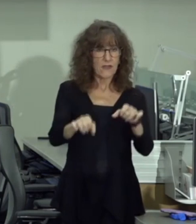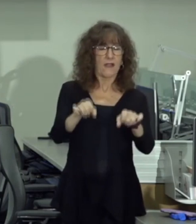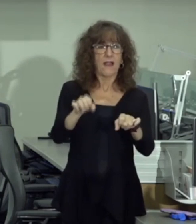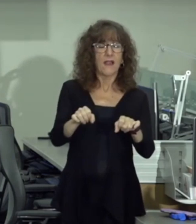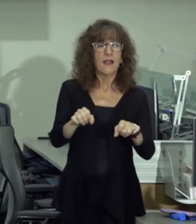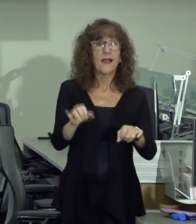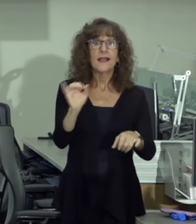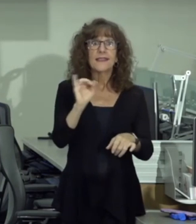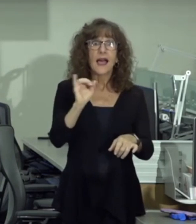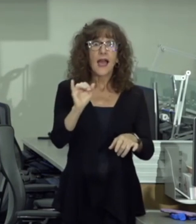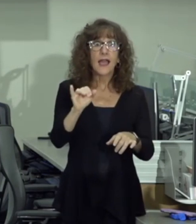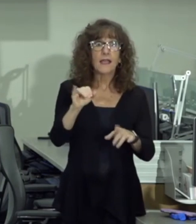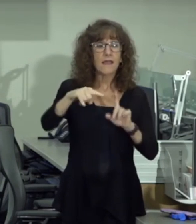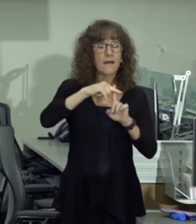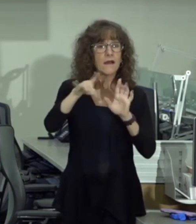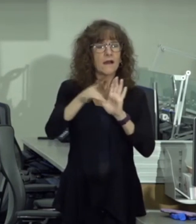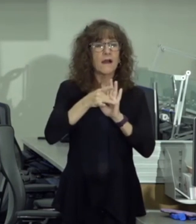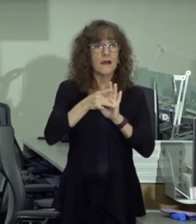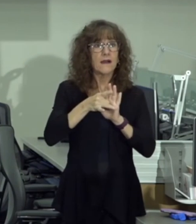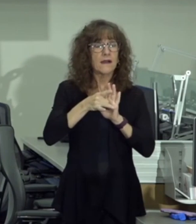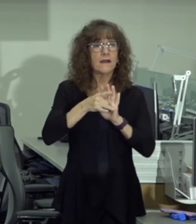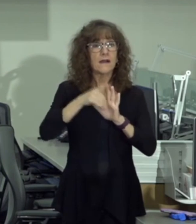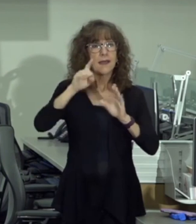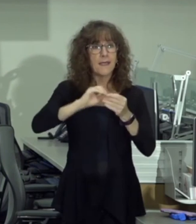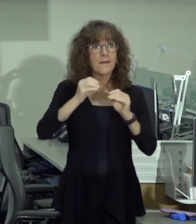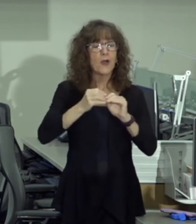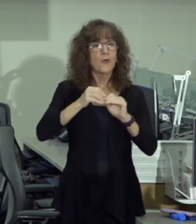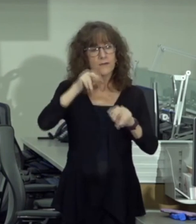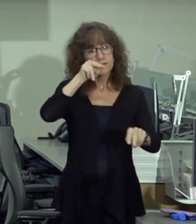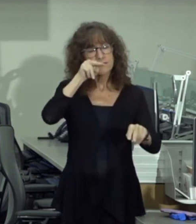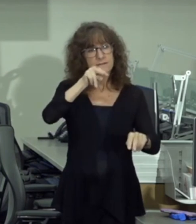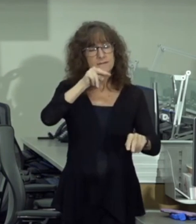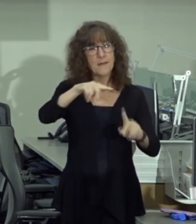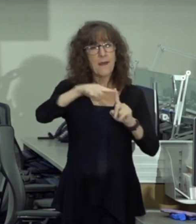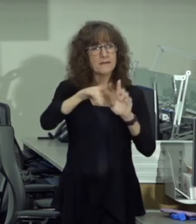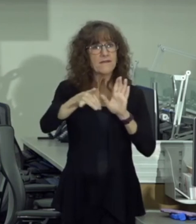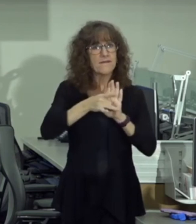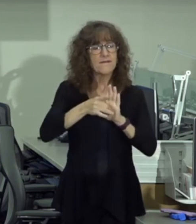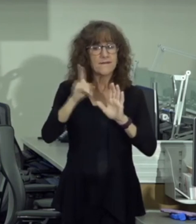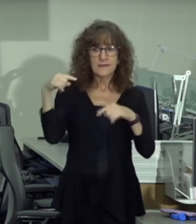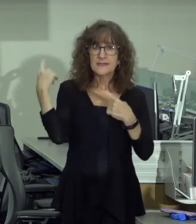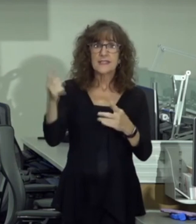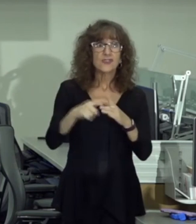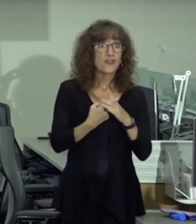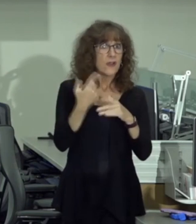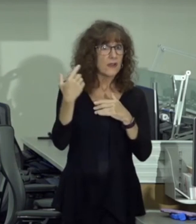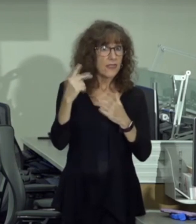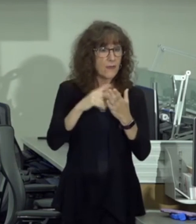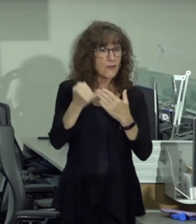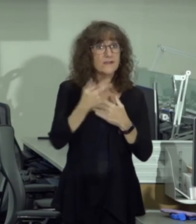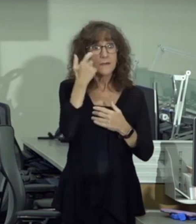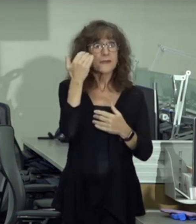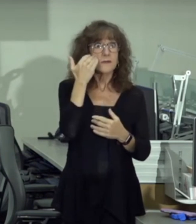Like, for instance, the positivity test rate. We've been monitoring the positivity test rate since we started this entire project, because